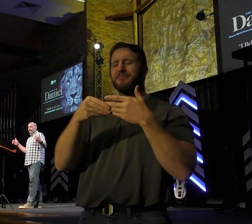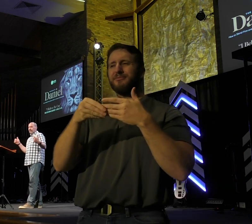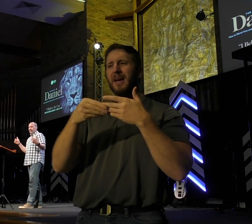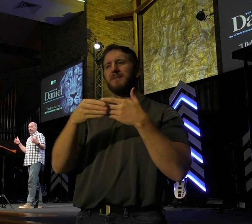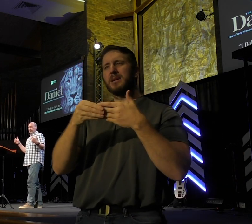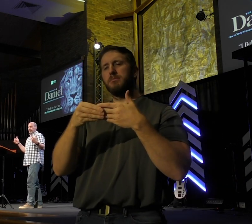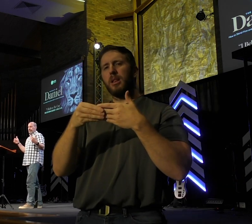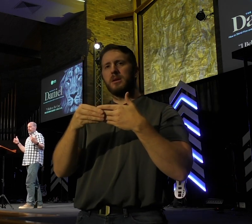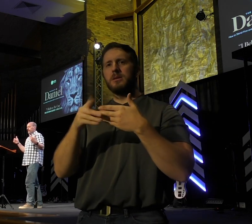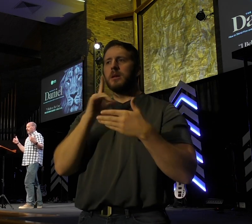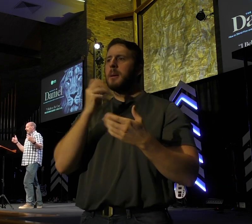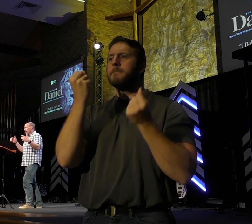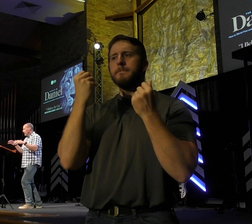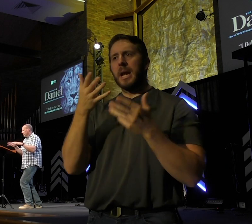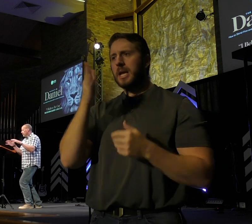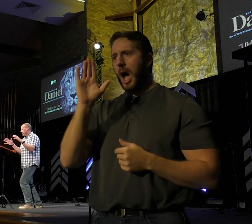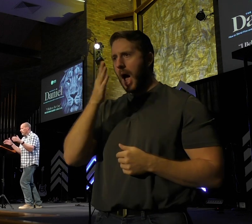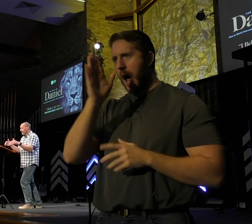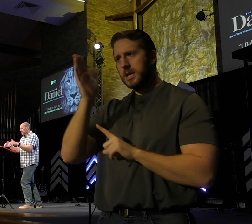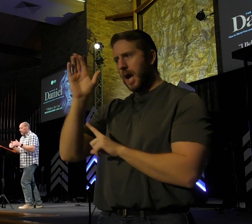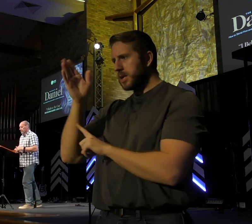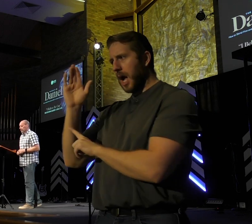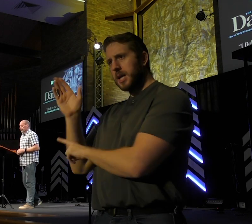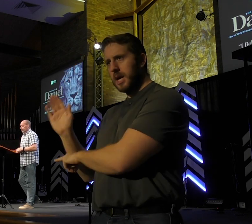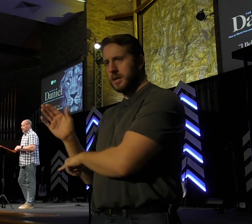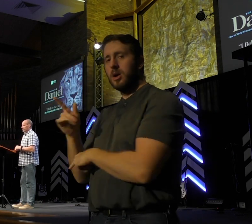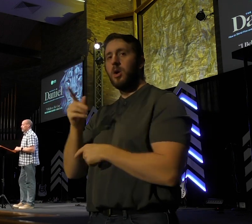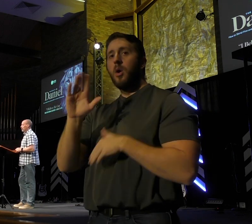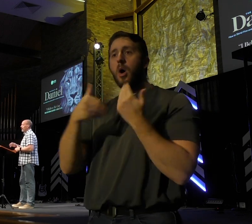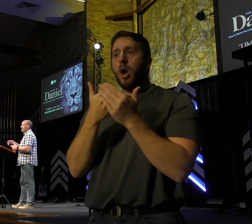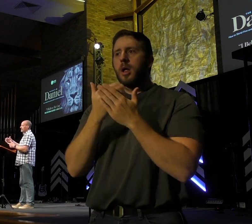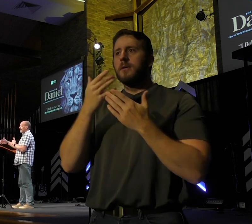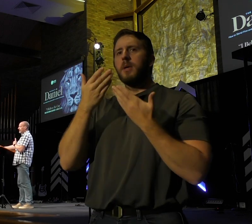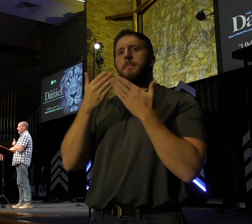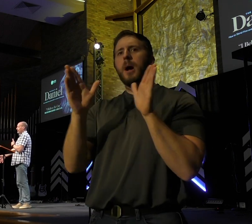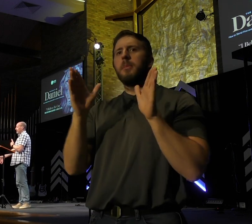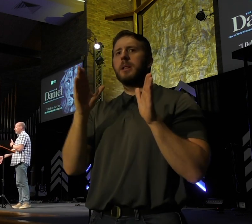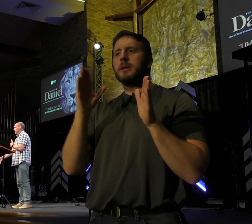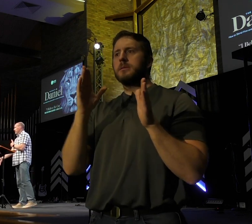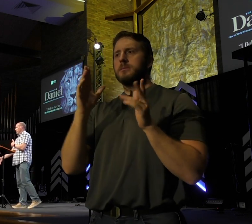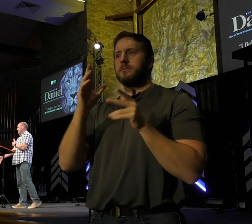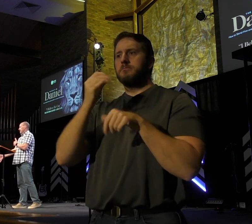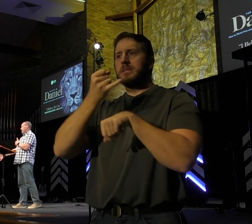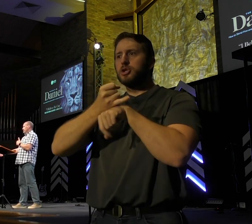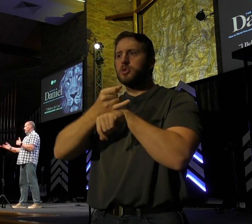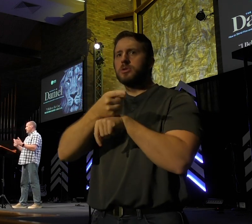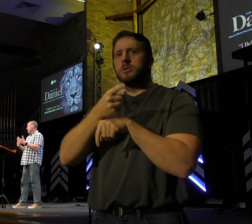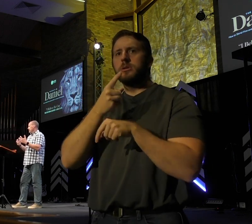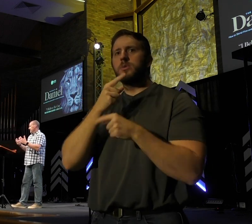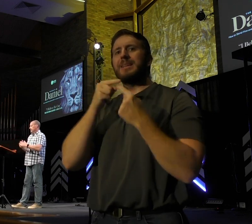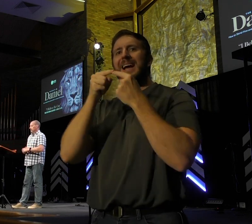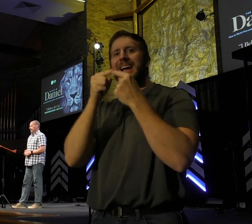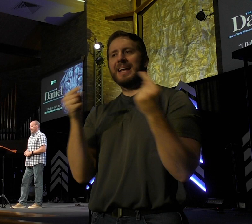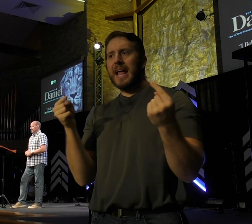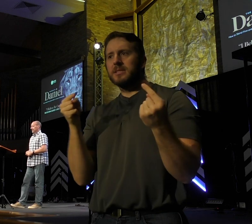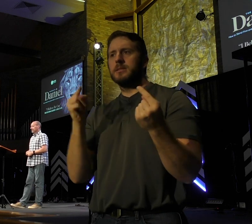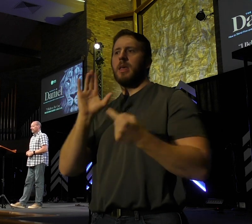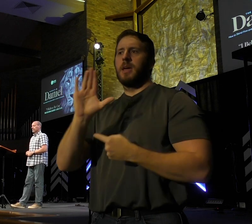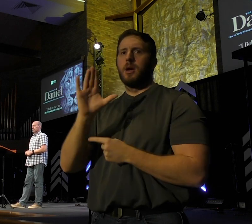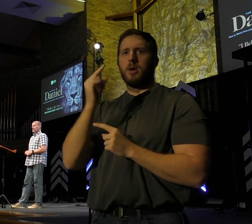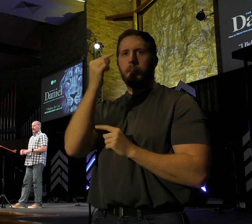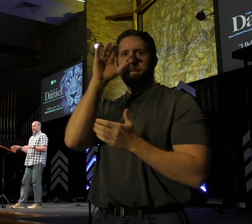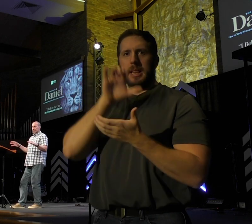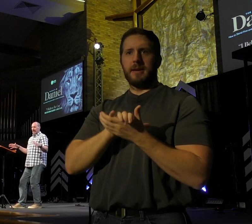numerous gods, and all of the public institutions were antagonistic to these guys'